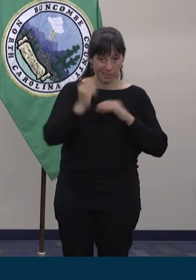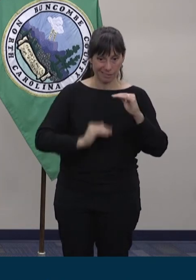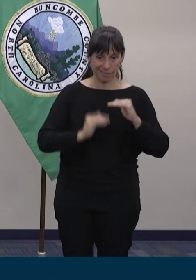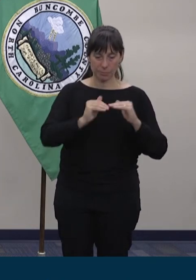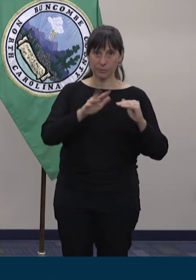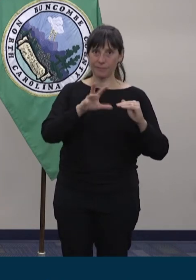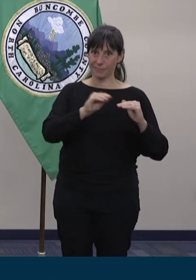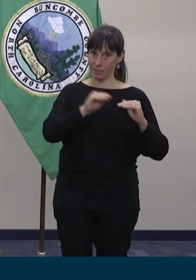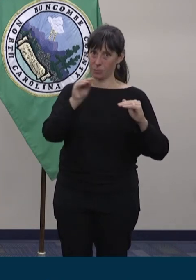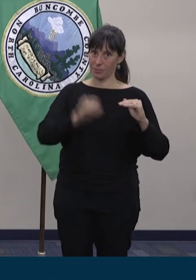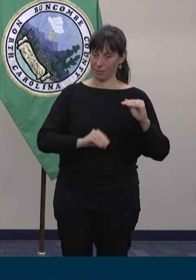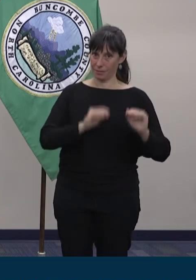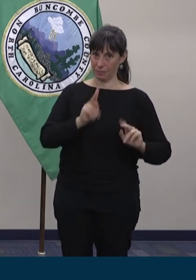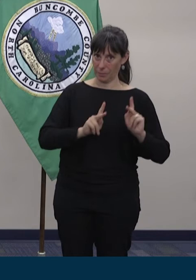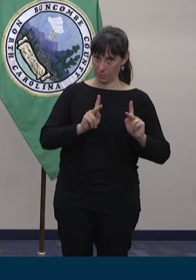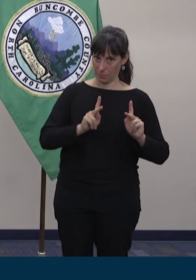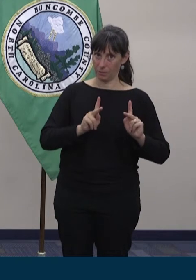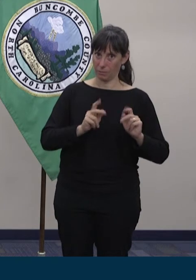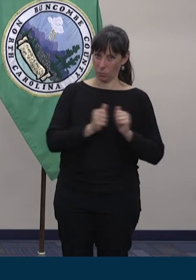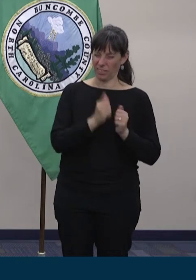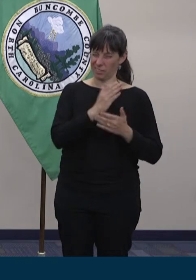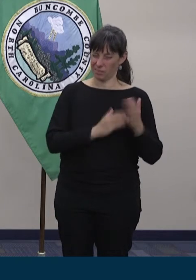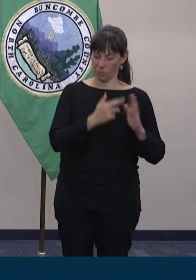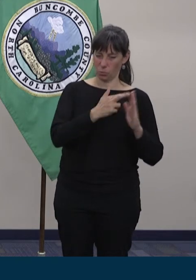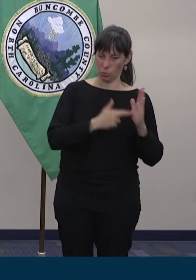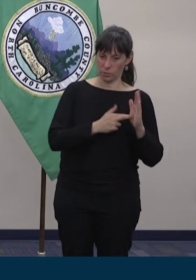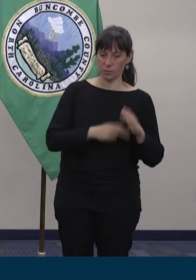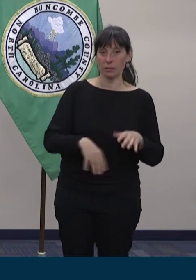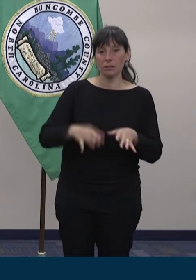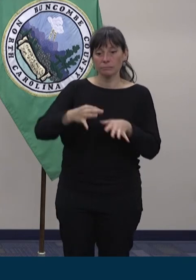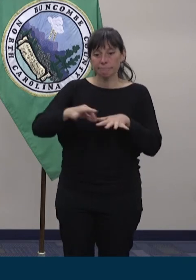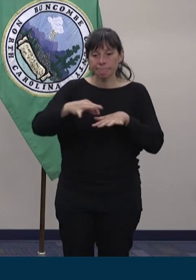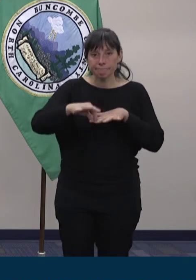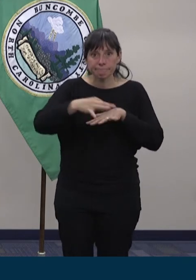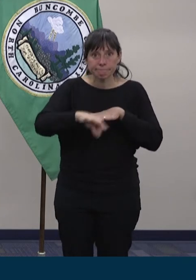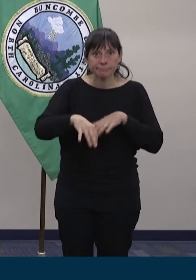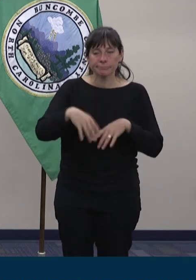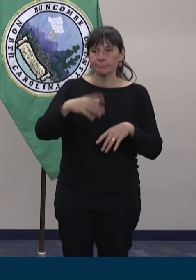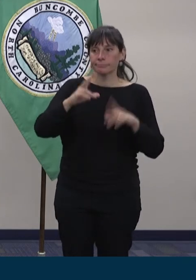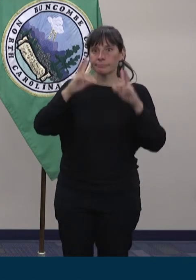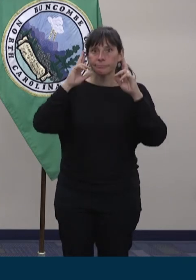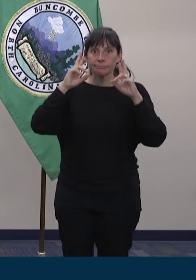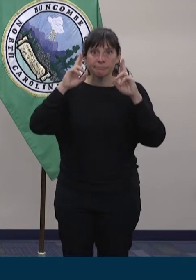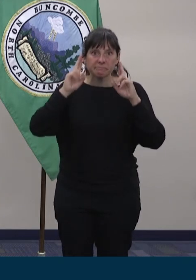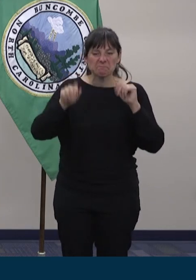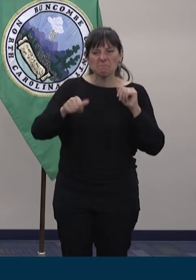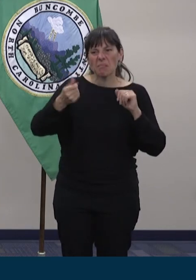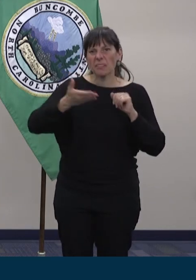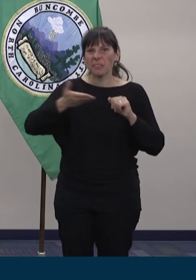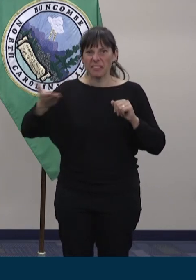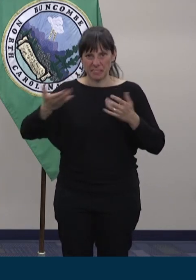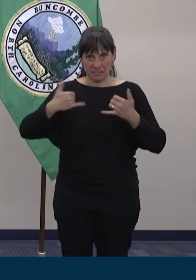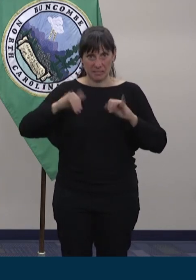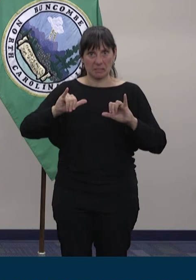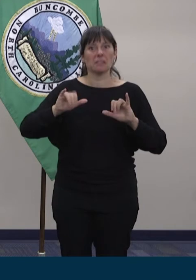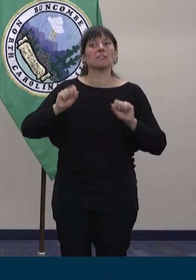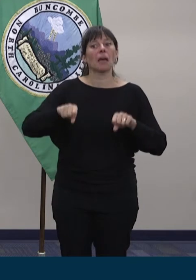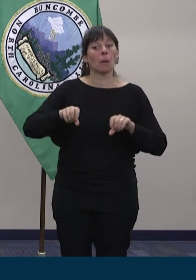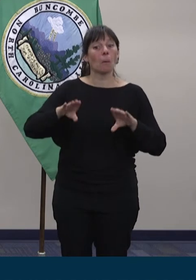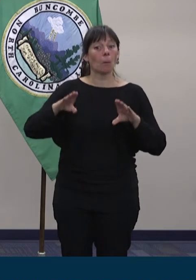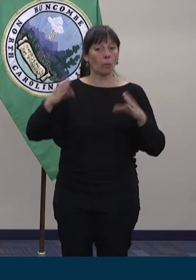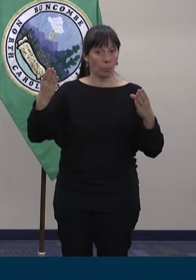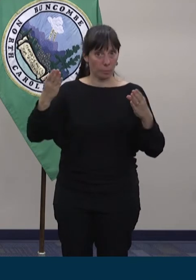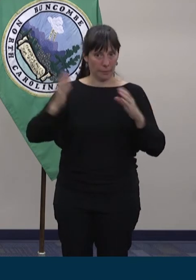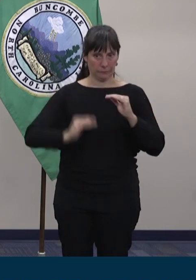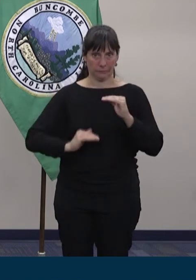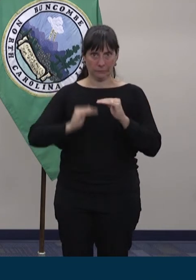guidance. Salons, barbers, and other personal care services will also continue to operate at 50%